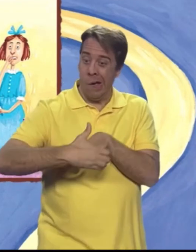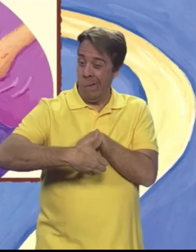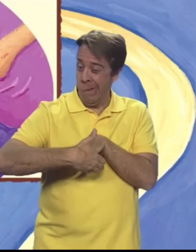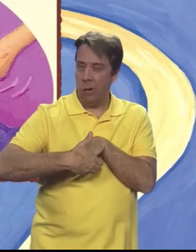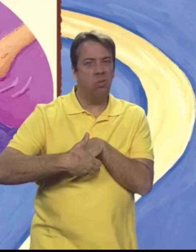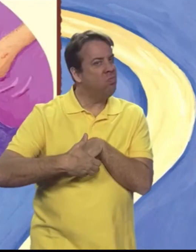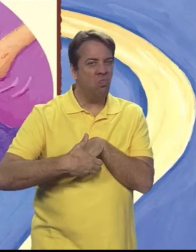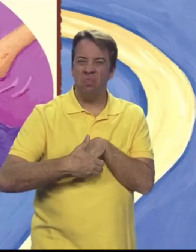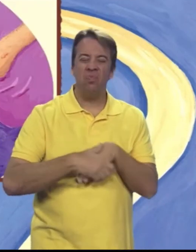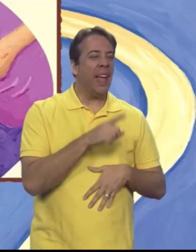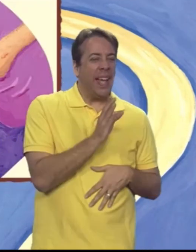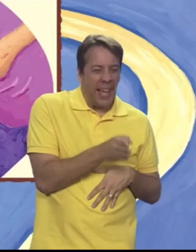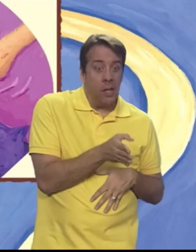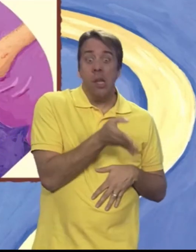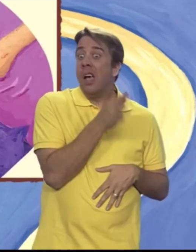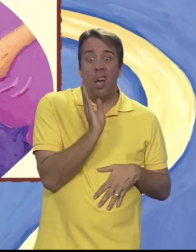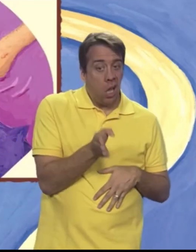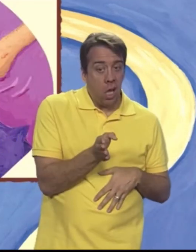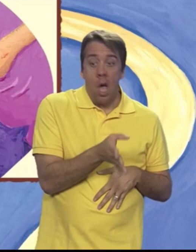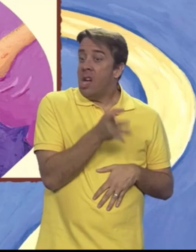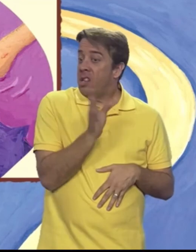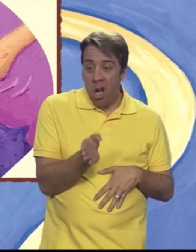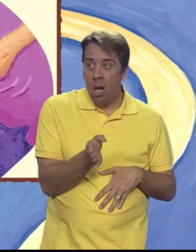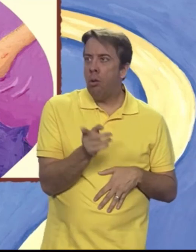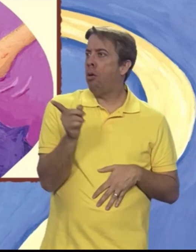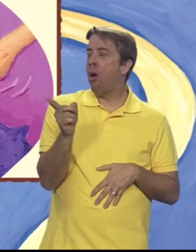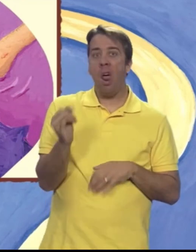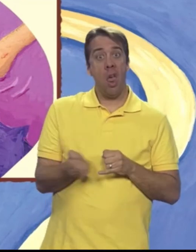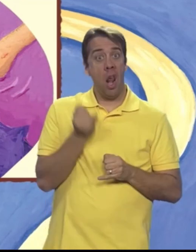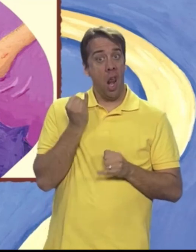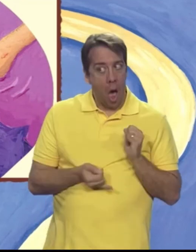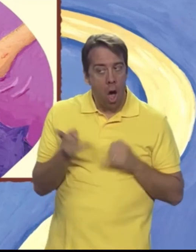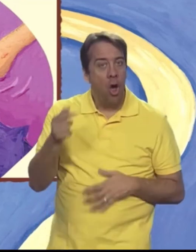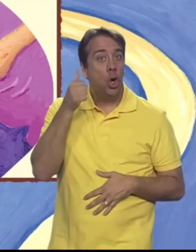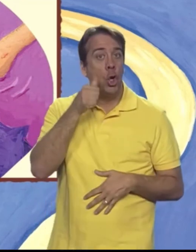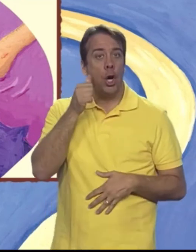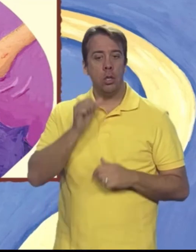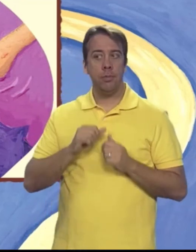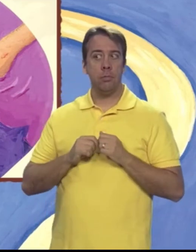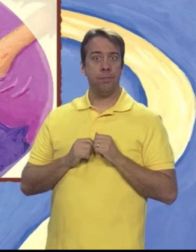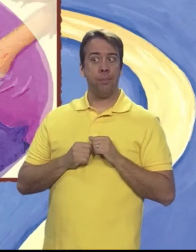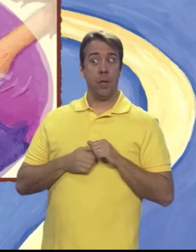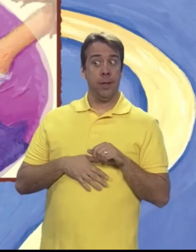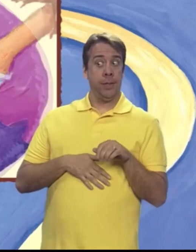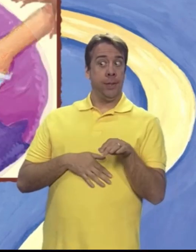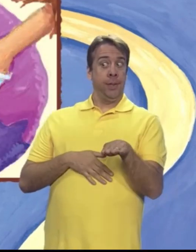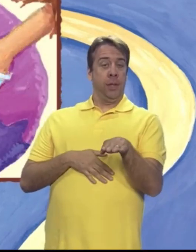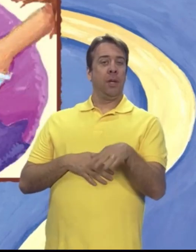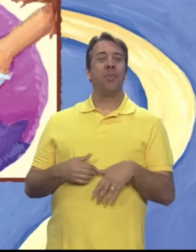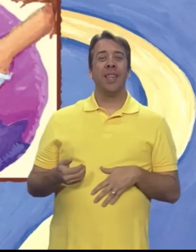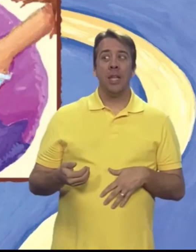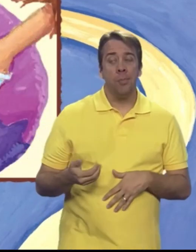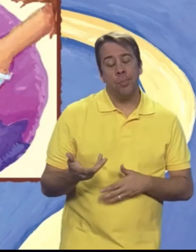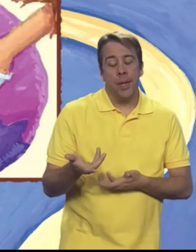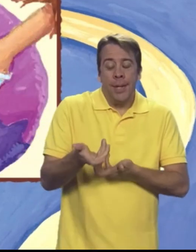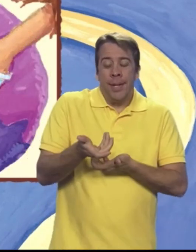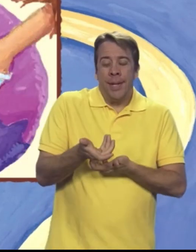Finally, only Cinderella was left. The prince was amazed when her foot fitted the slipper